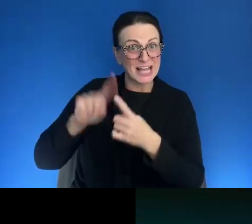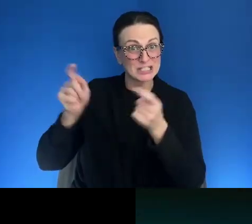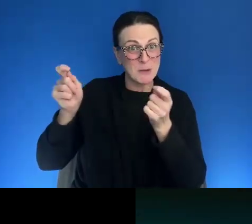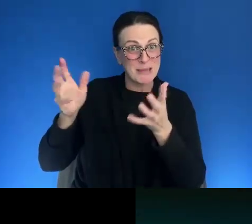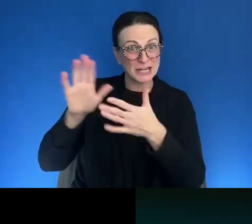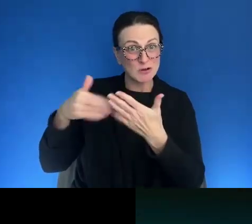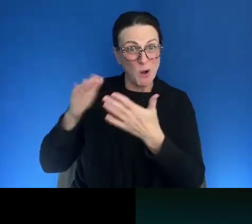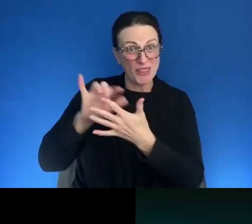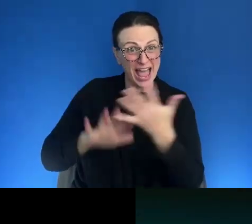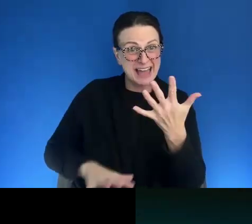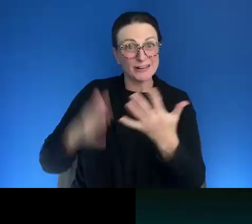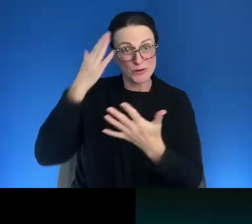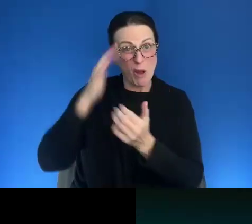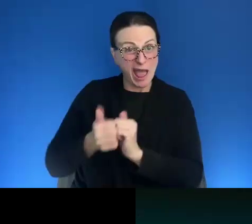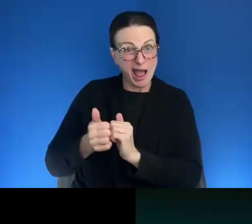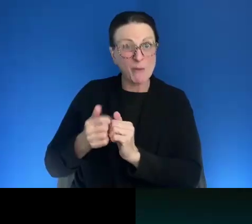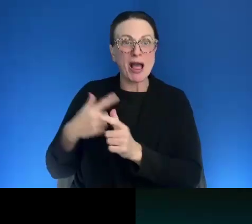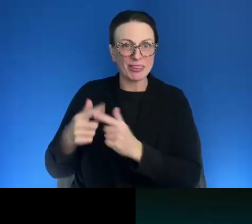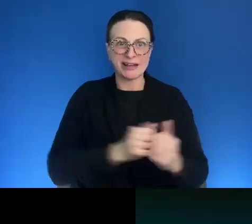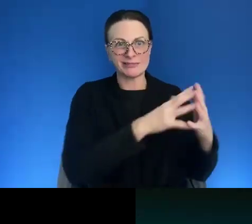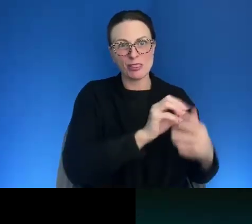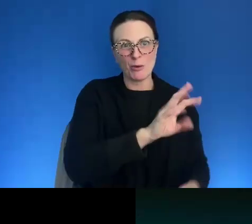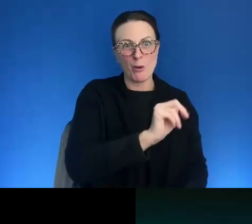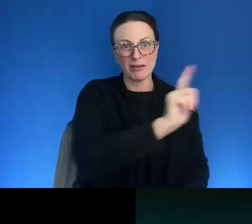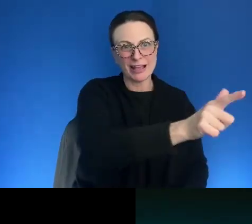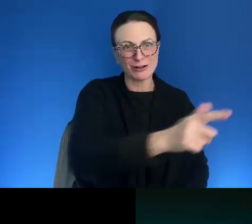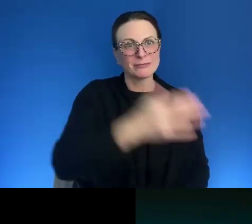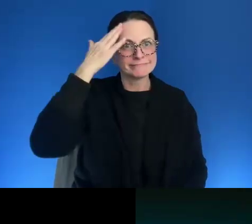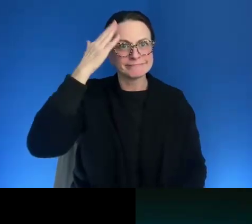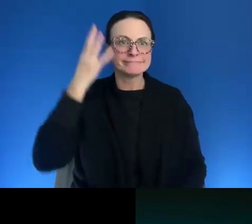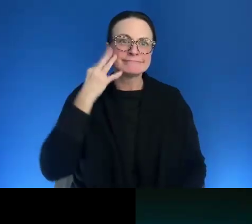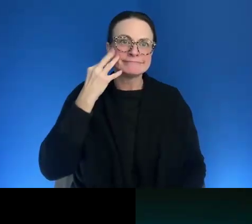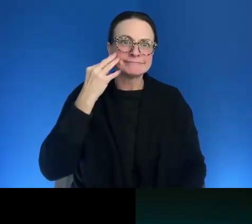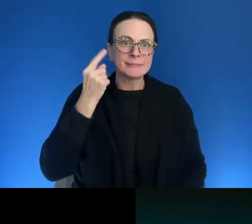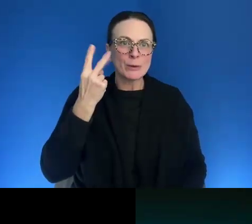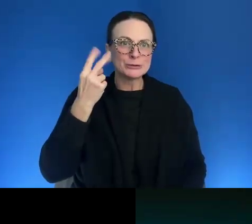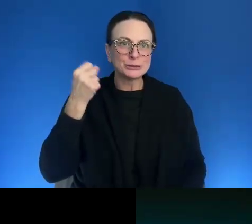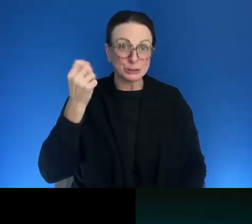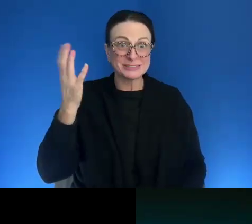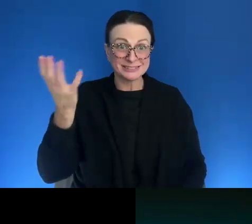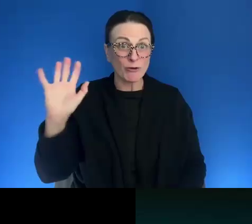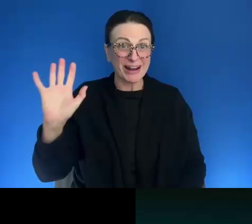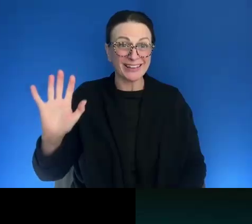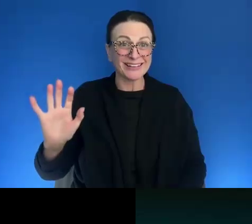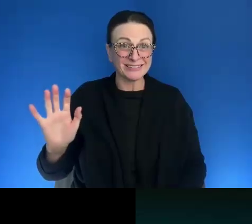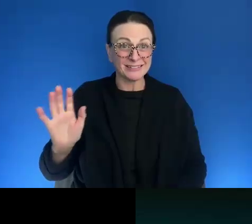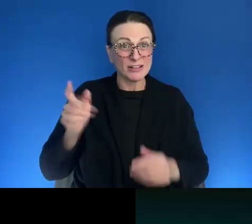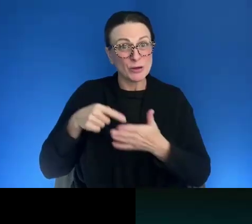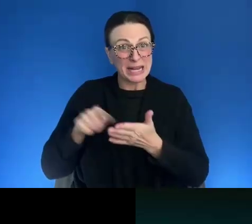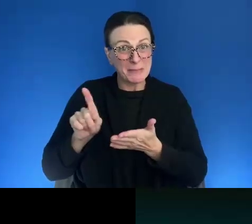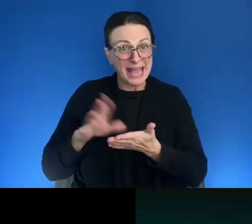managing all those things, until they are the manager for a couple years at least. So they're getting paid to